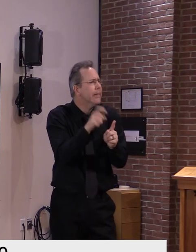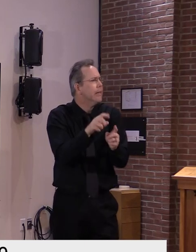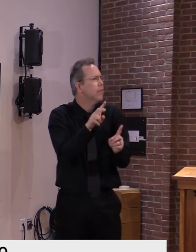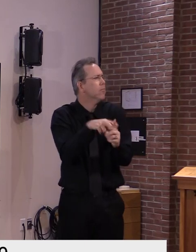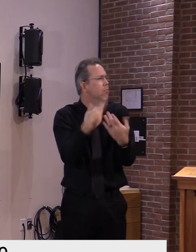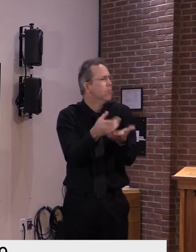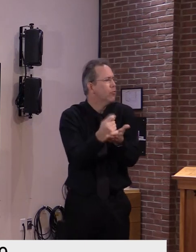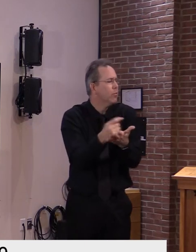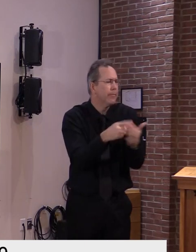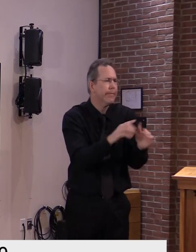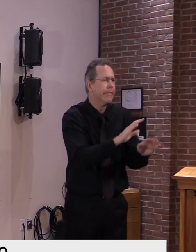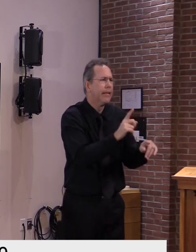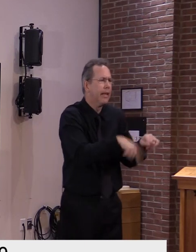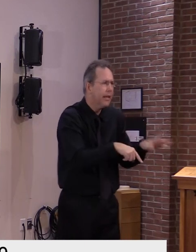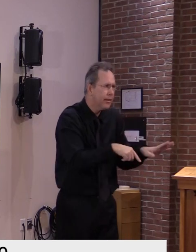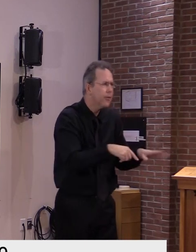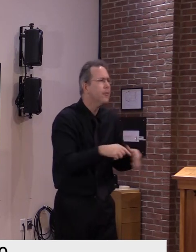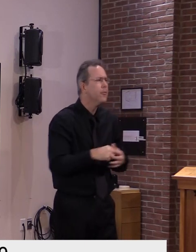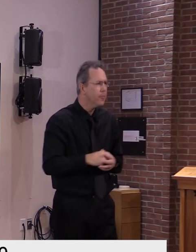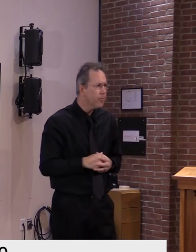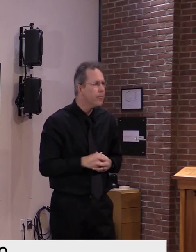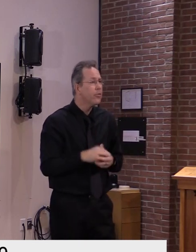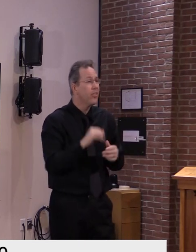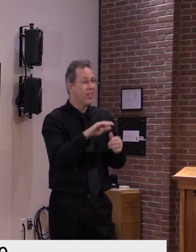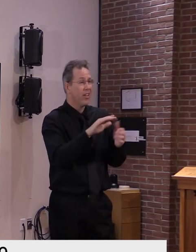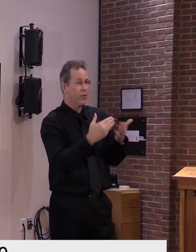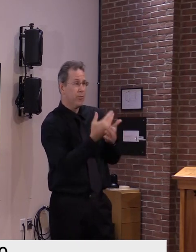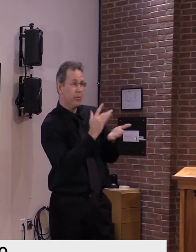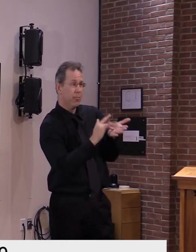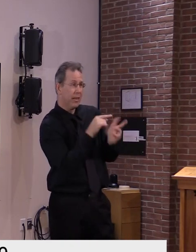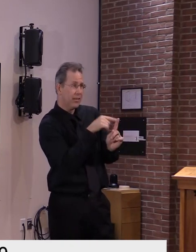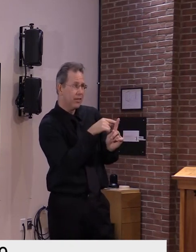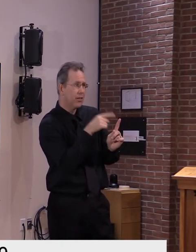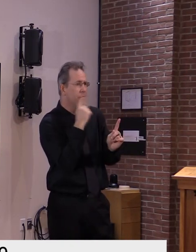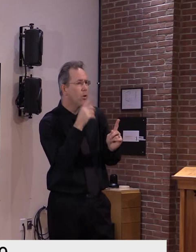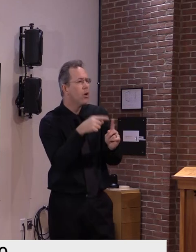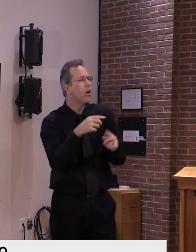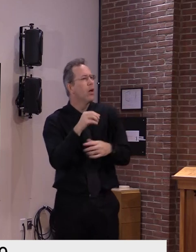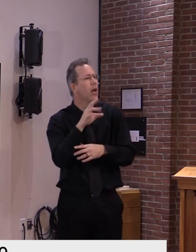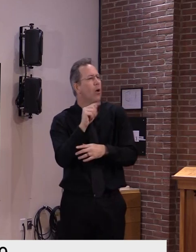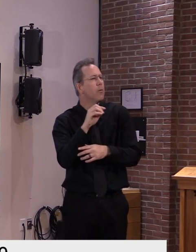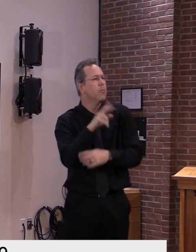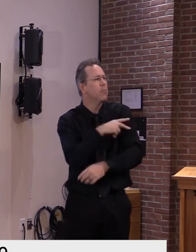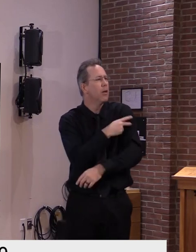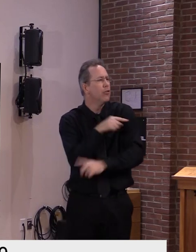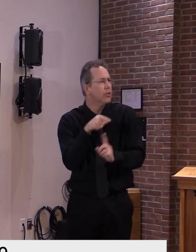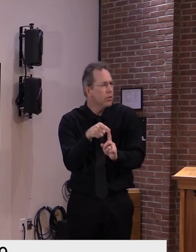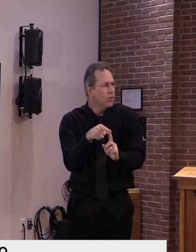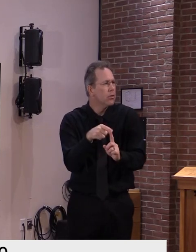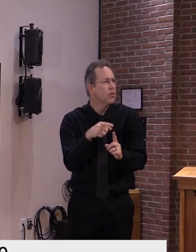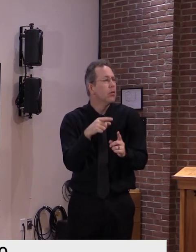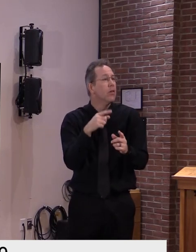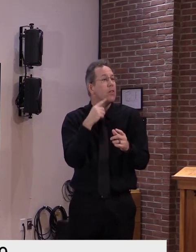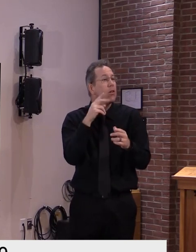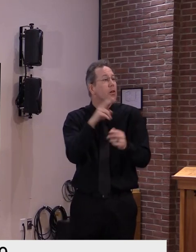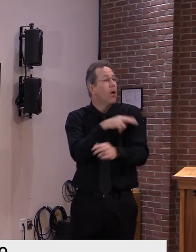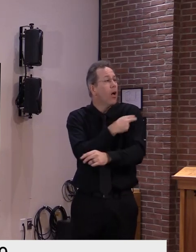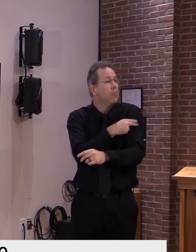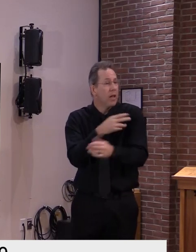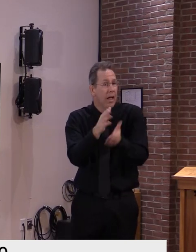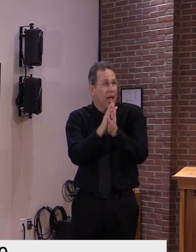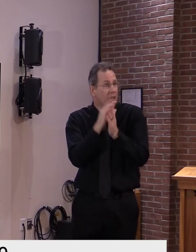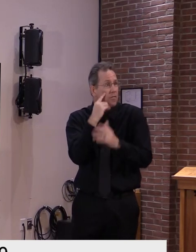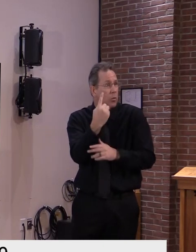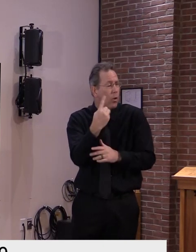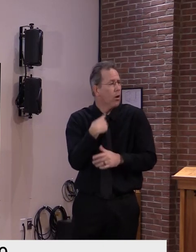into outpatients, and a number have requested and received allotments of doses. At a time